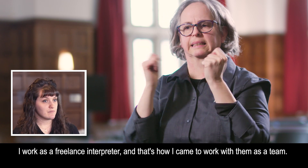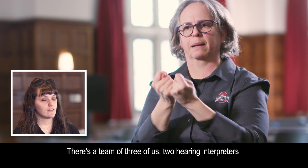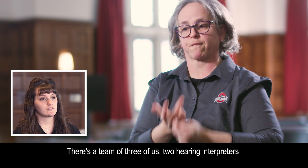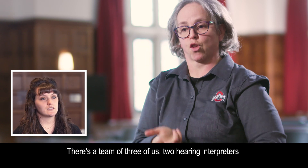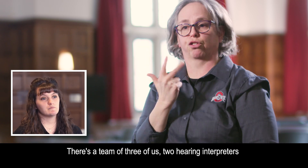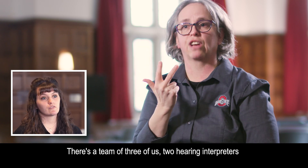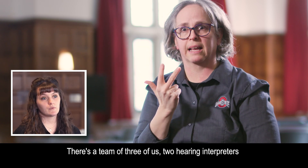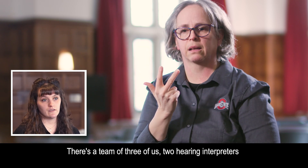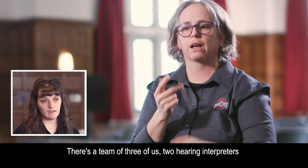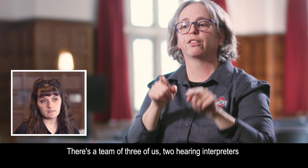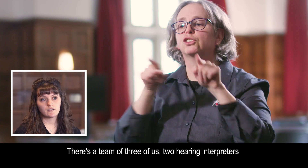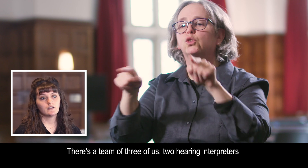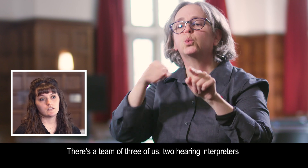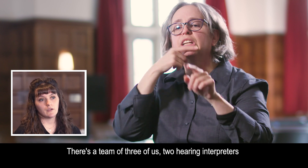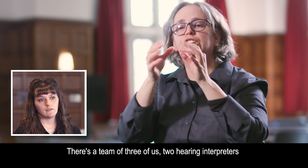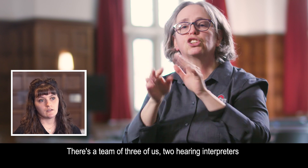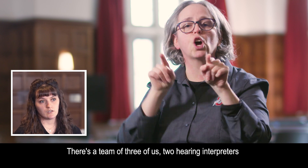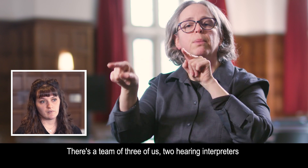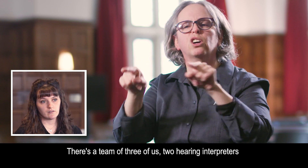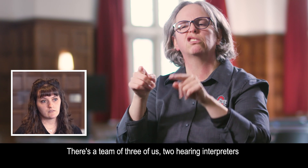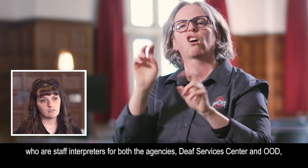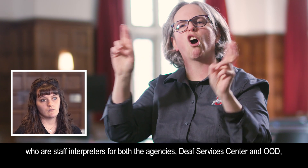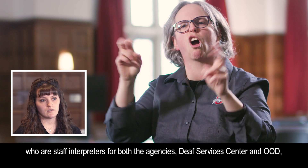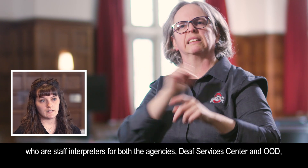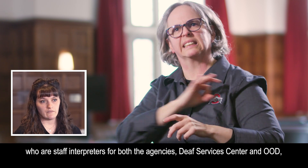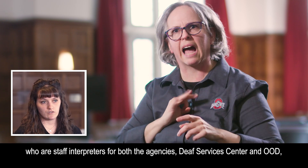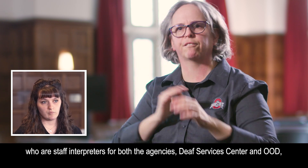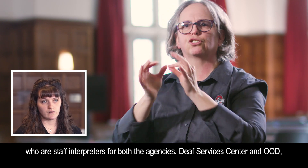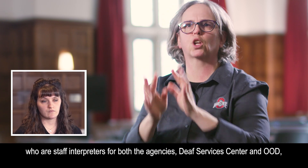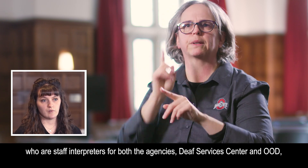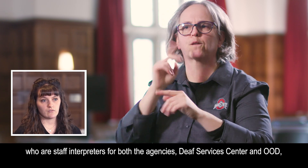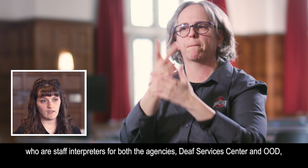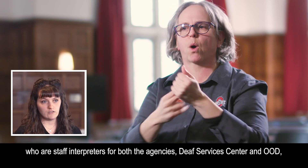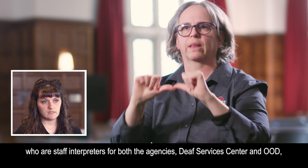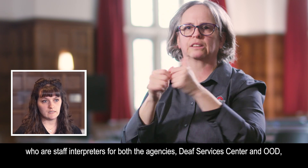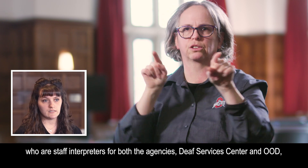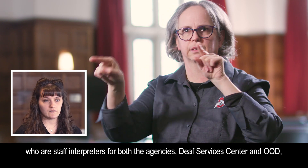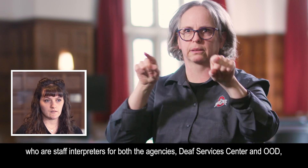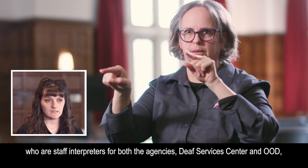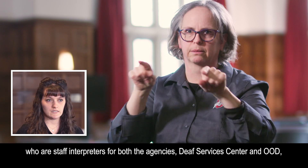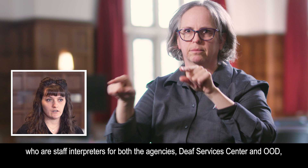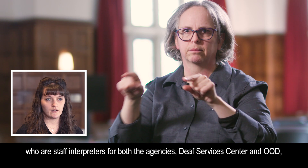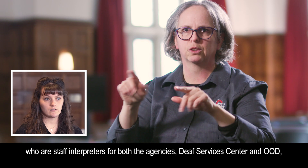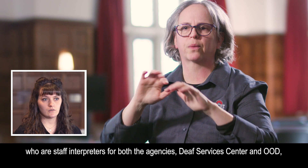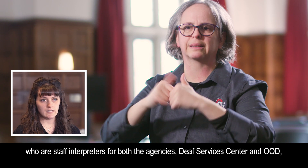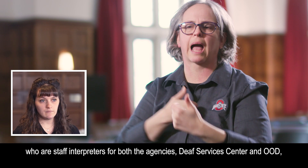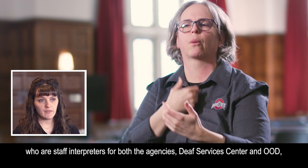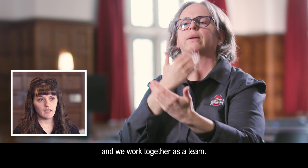There's a team of 3 of us, 2 hearing interpreters who are staff interpreters for both the agencies, Deaf Services Center and OOD,